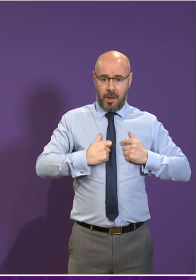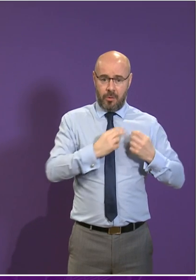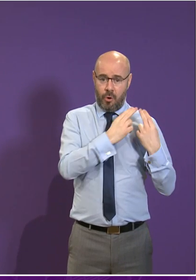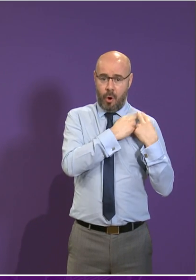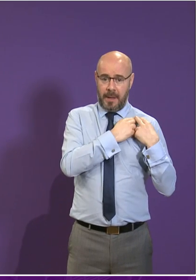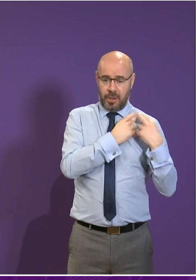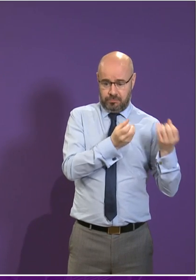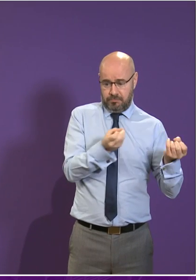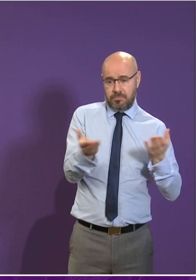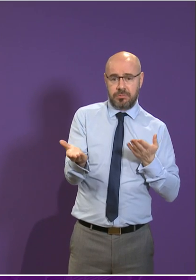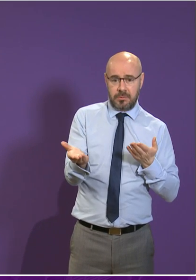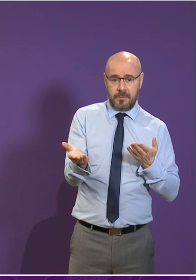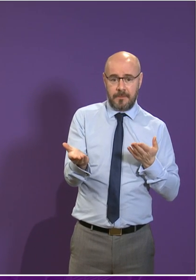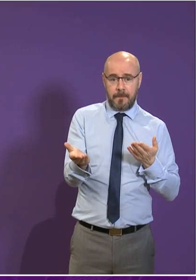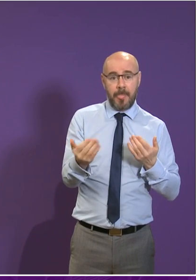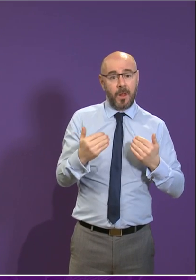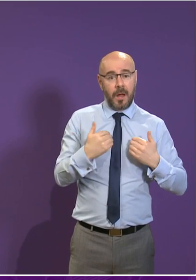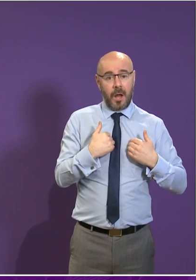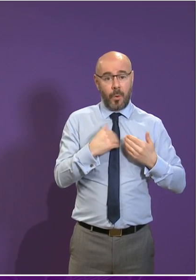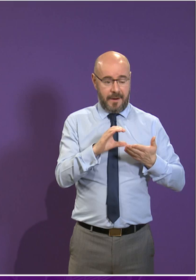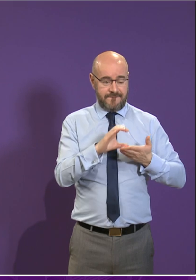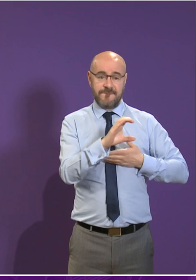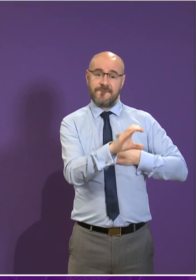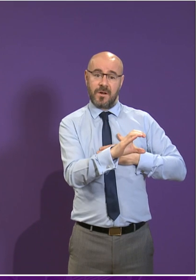as well. So I mean, our funding